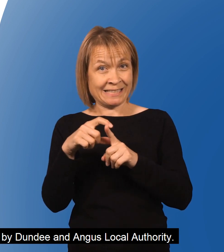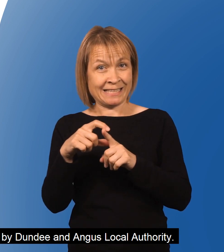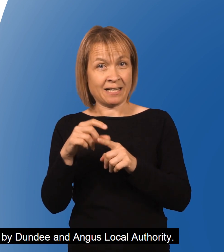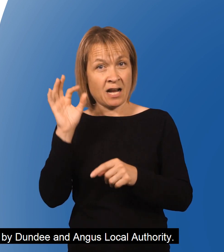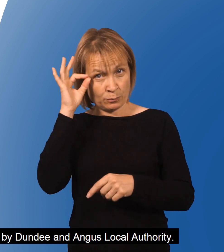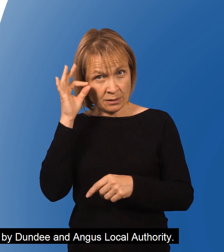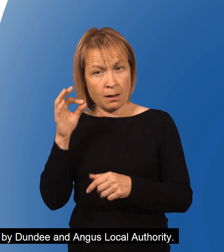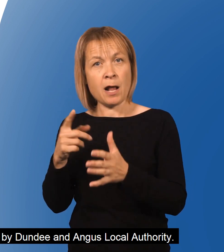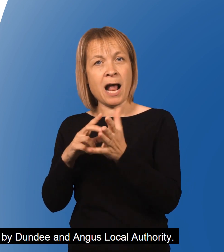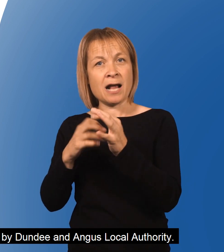Authority.